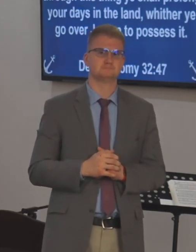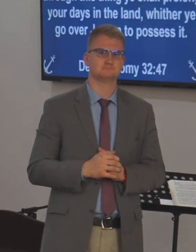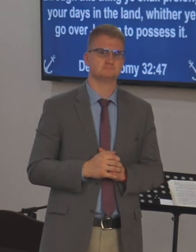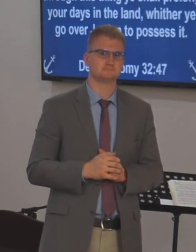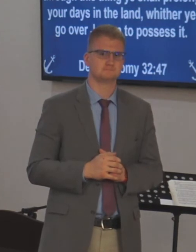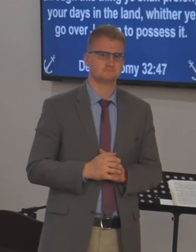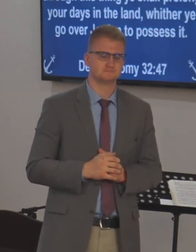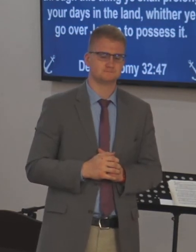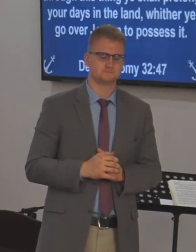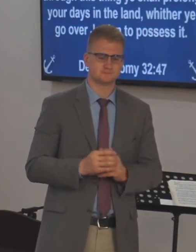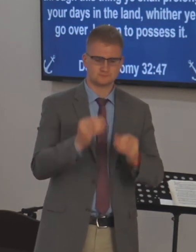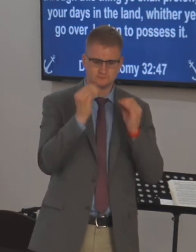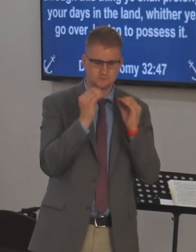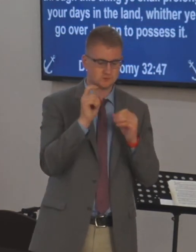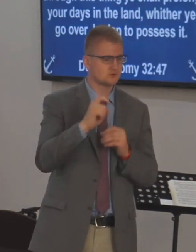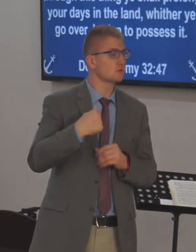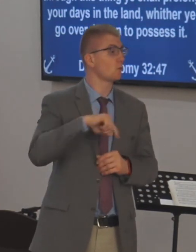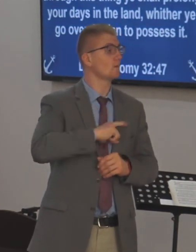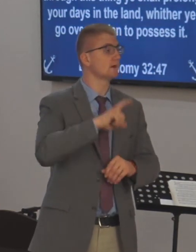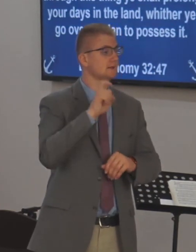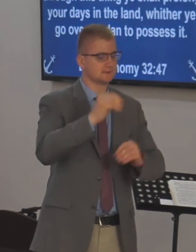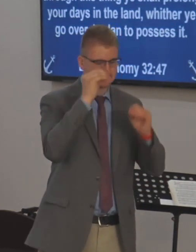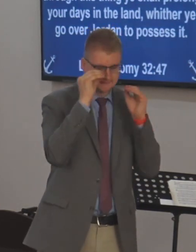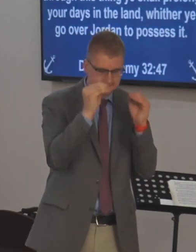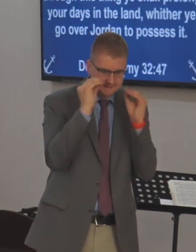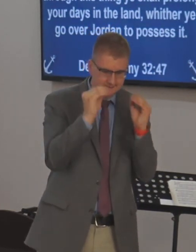them. Tell them these stories. Have them read these stories.